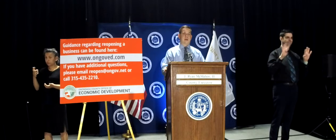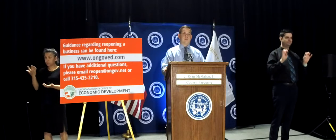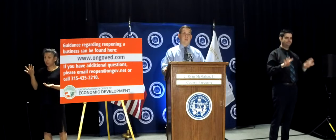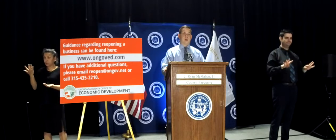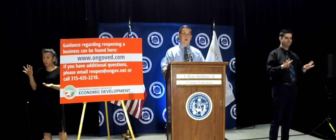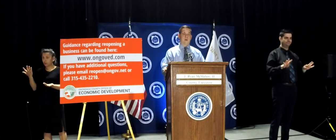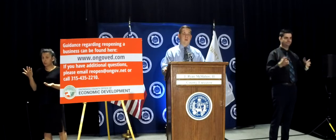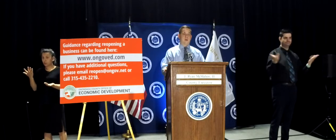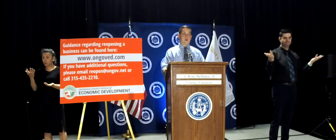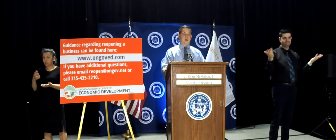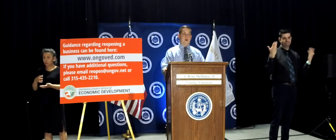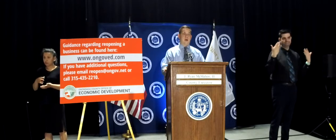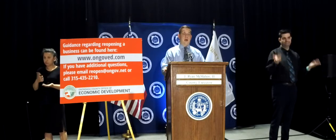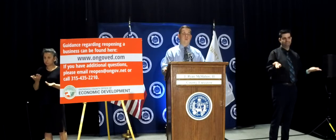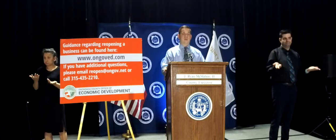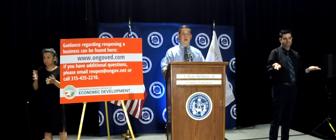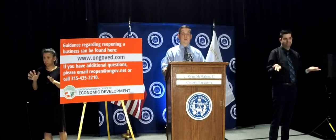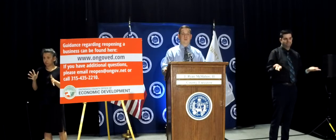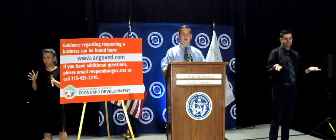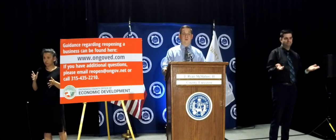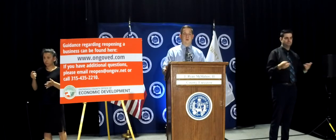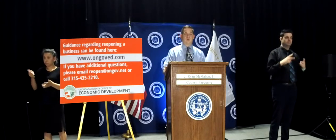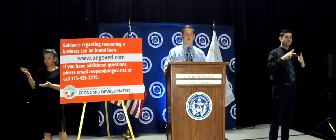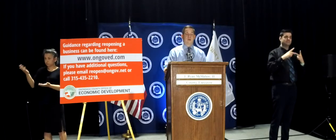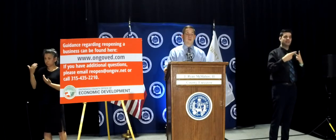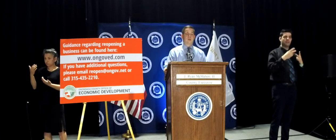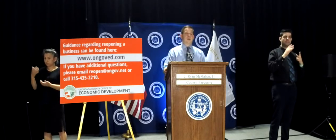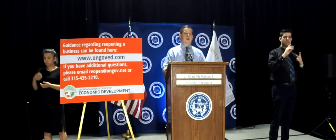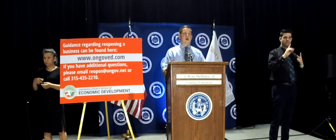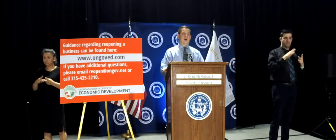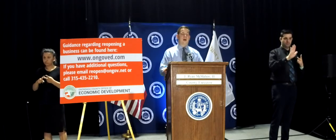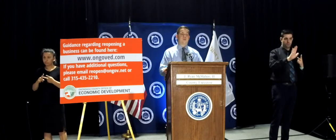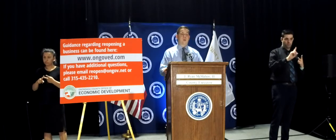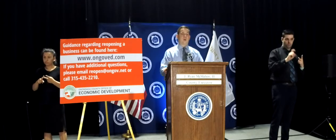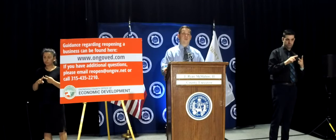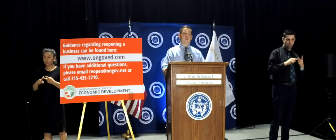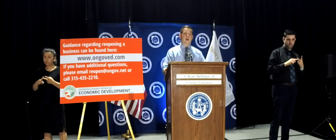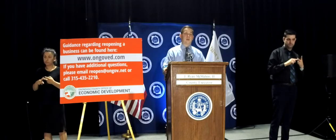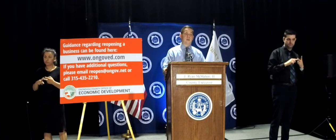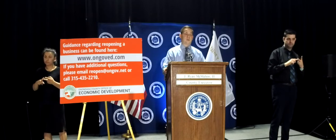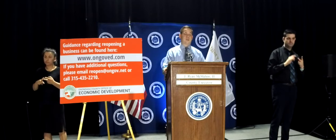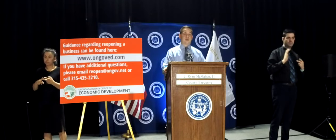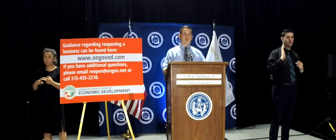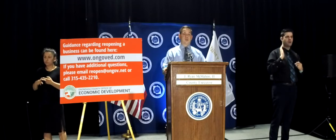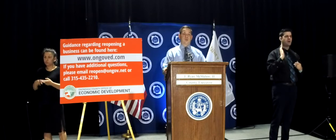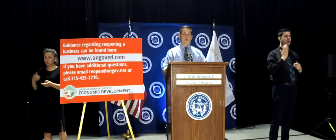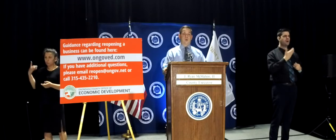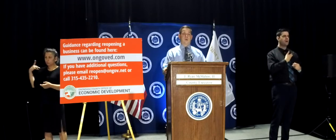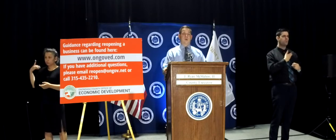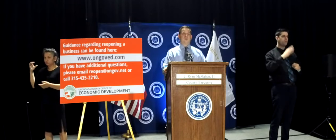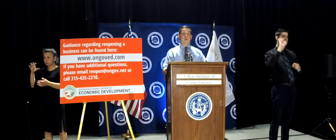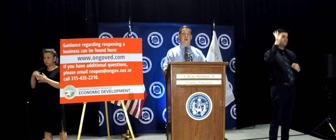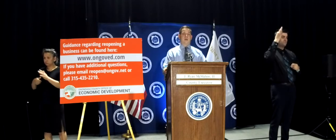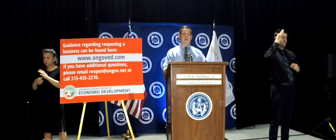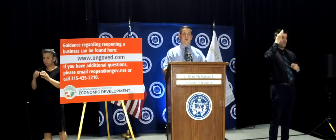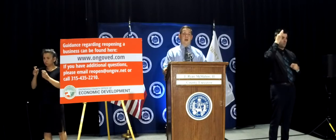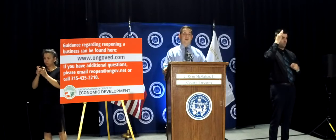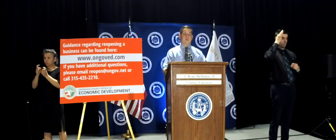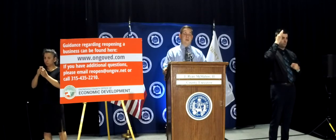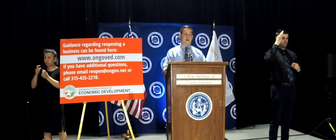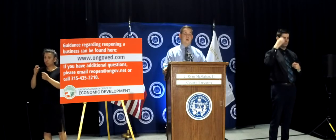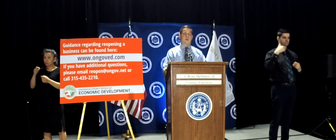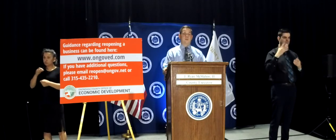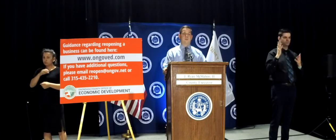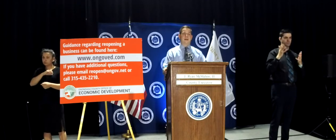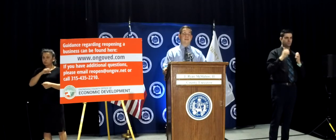The second part, have we talked to our federal leaders? I've spoken directly with Senator Schumer, directly with